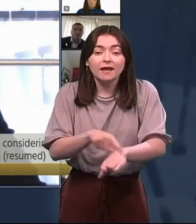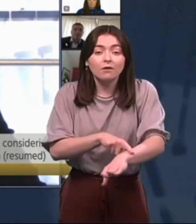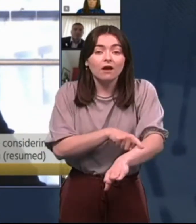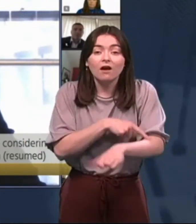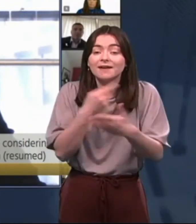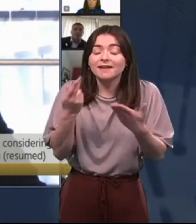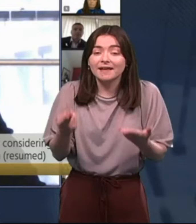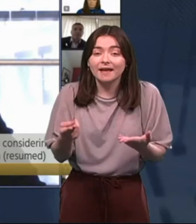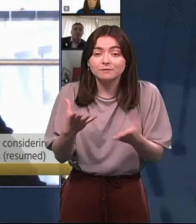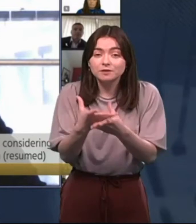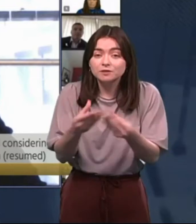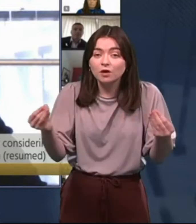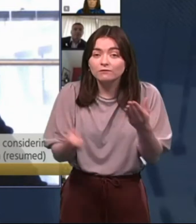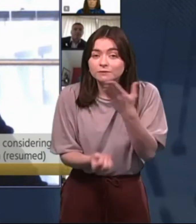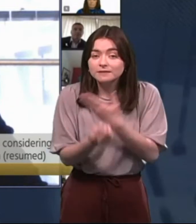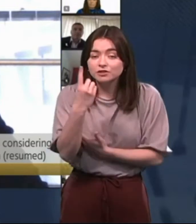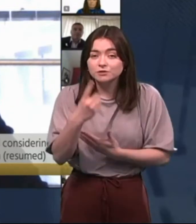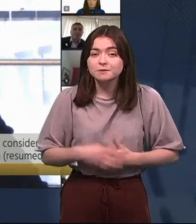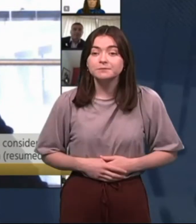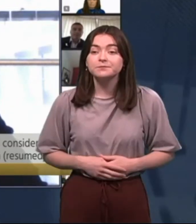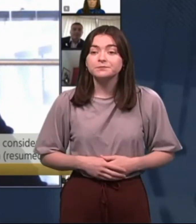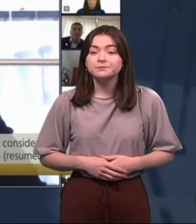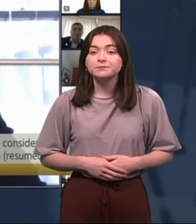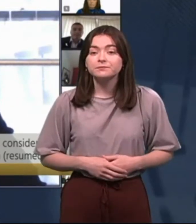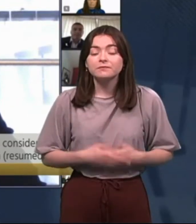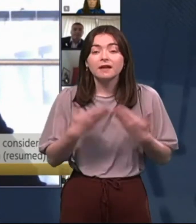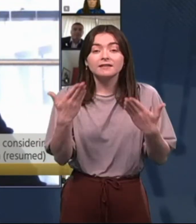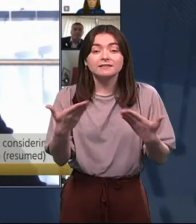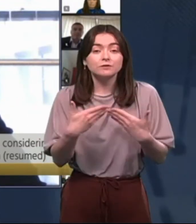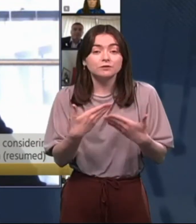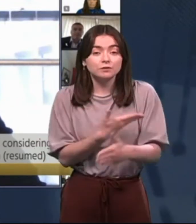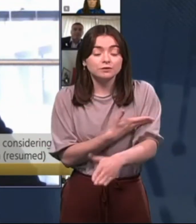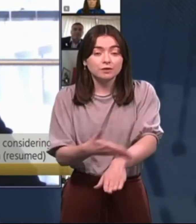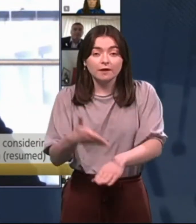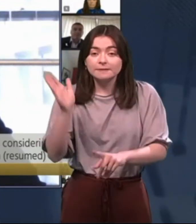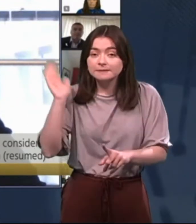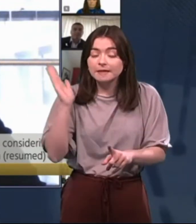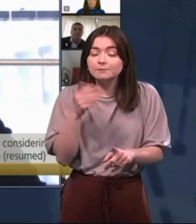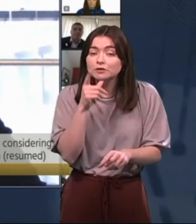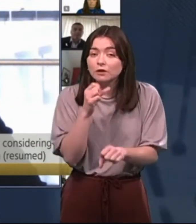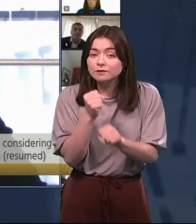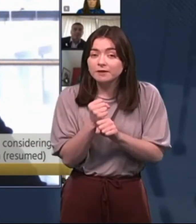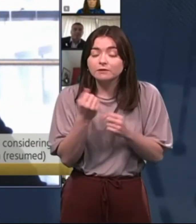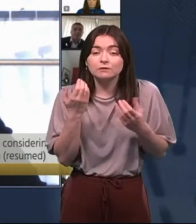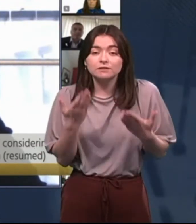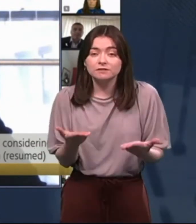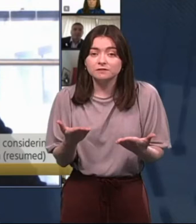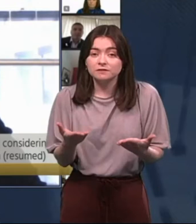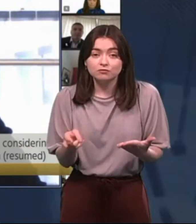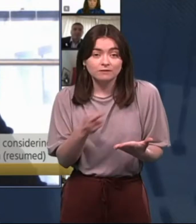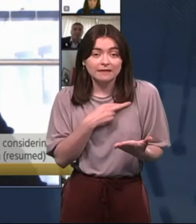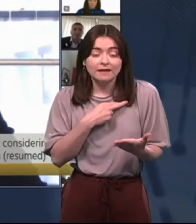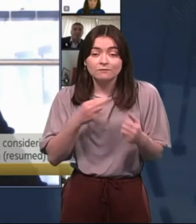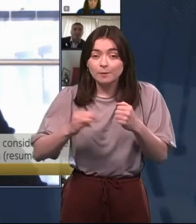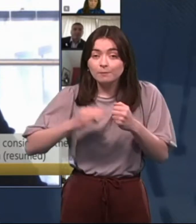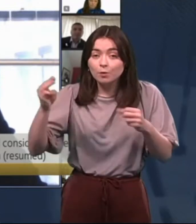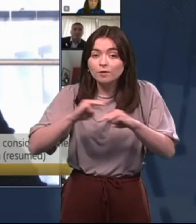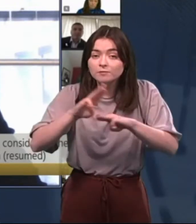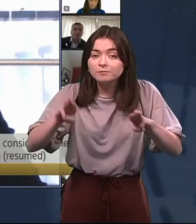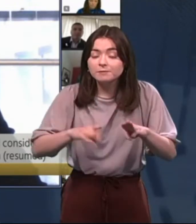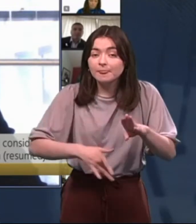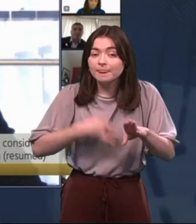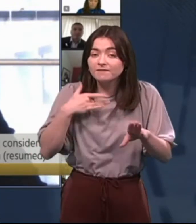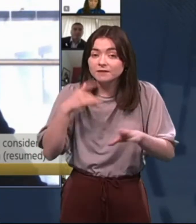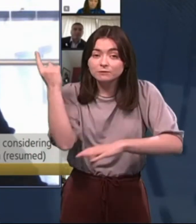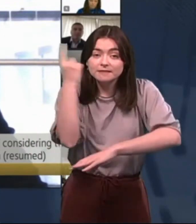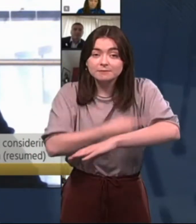to kind of solve those cases. And in your opening statement, you also mentioned the reality that we'll have more people living with disabilities in the